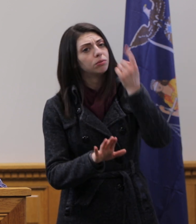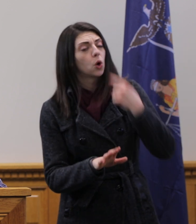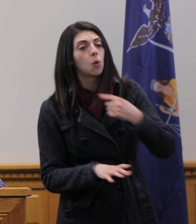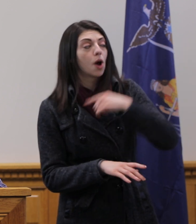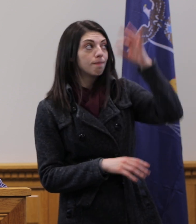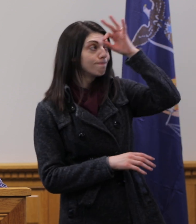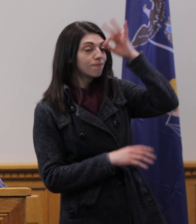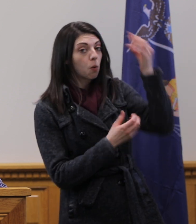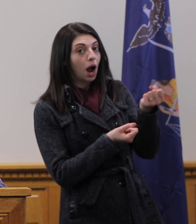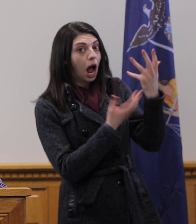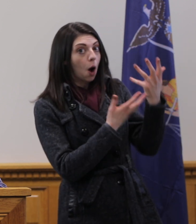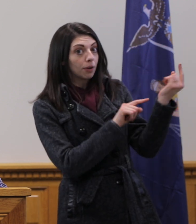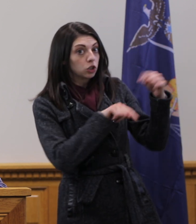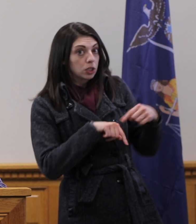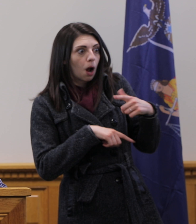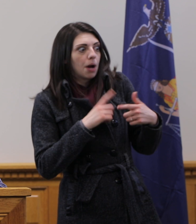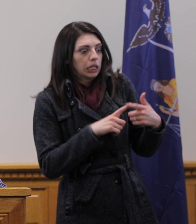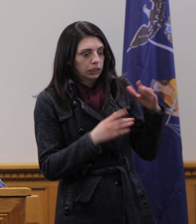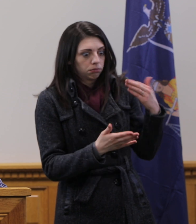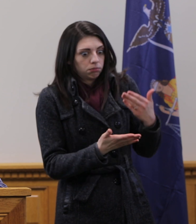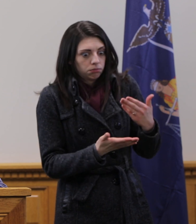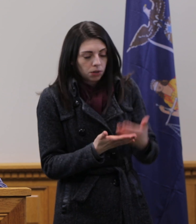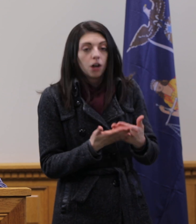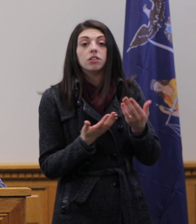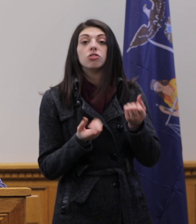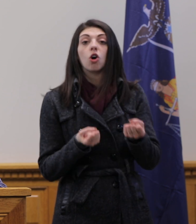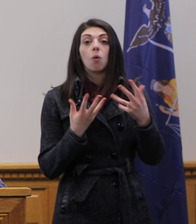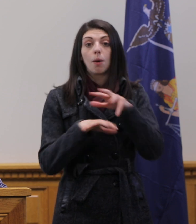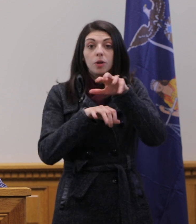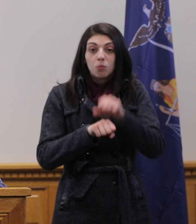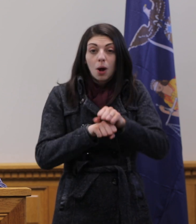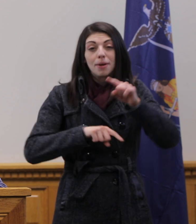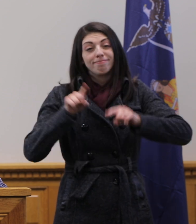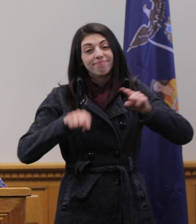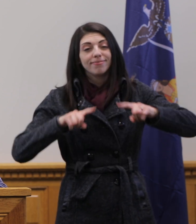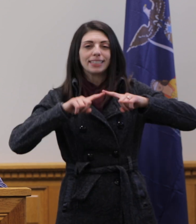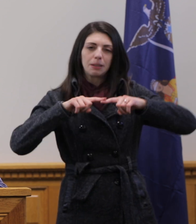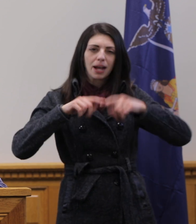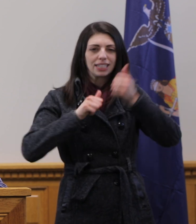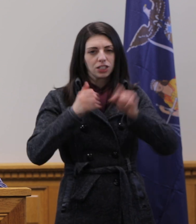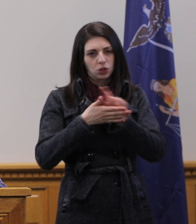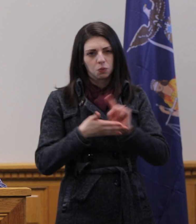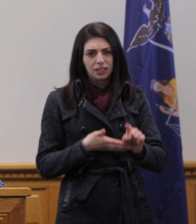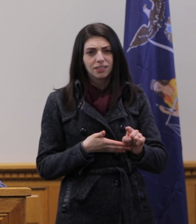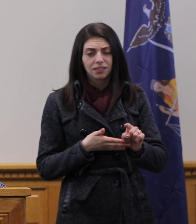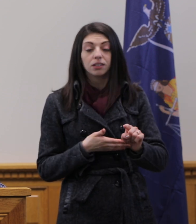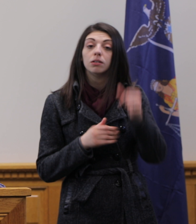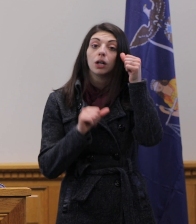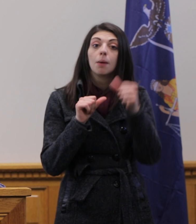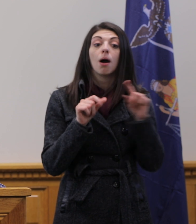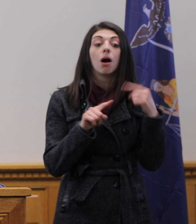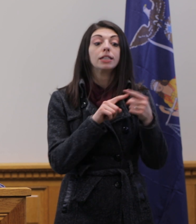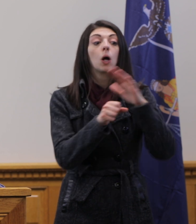to the county until it's ready to ship, so the number of appointments varies from week to week. Remember, until enough people